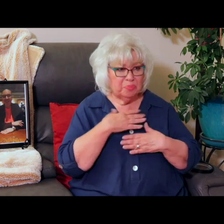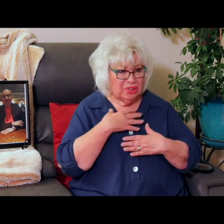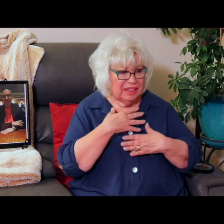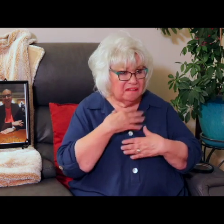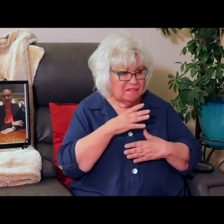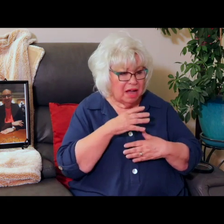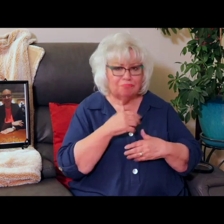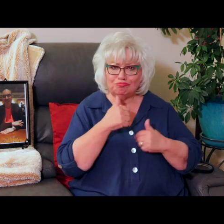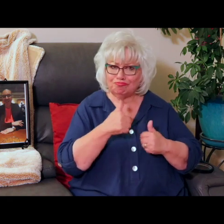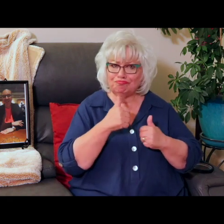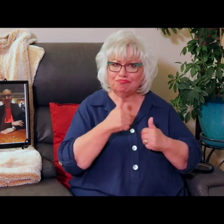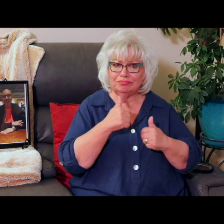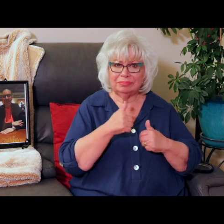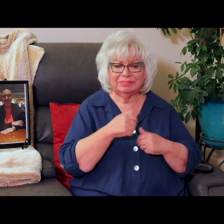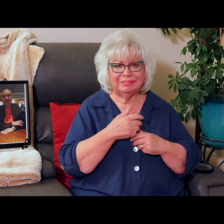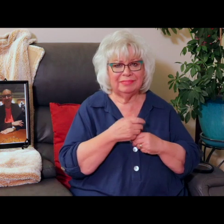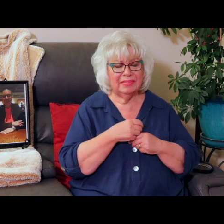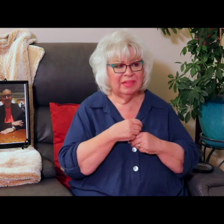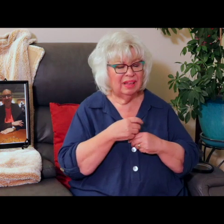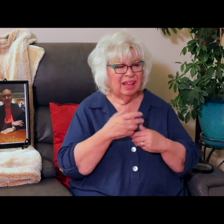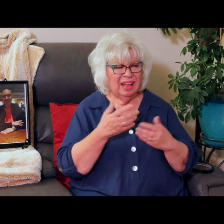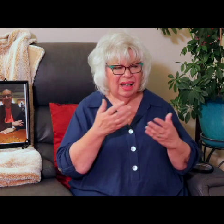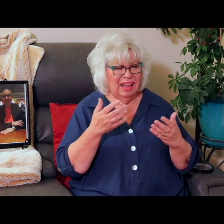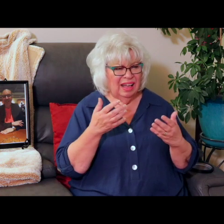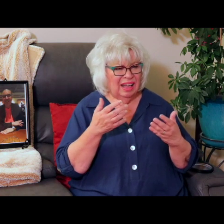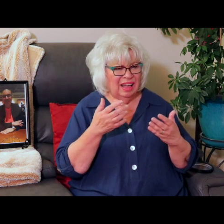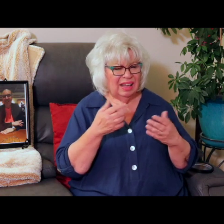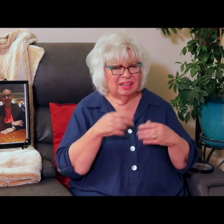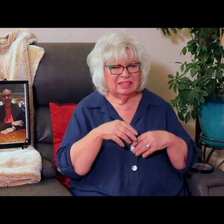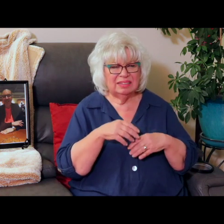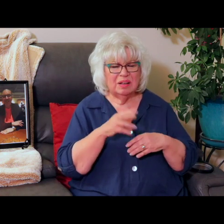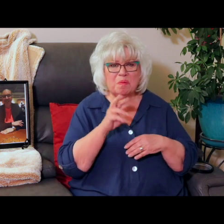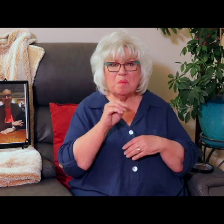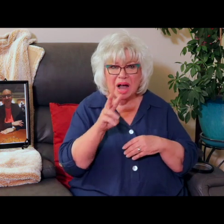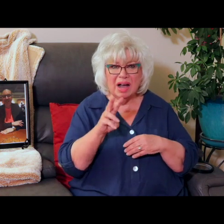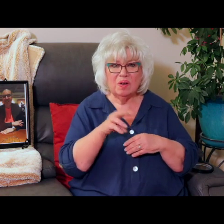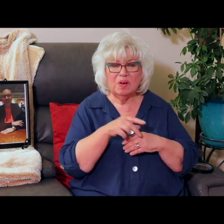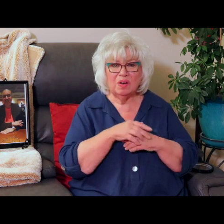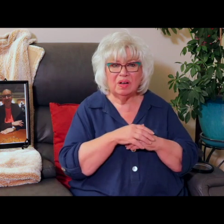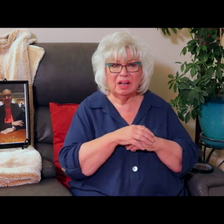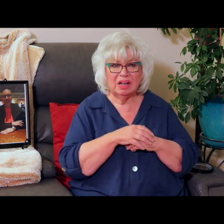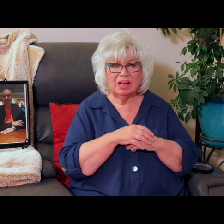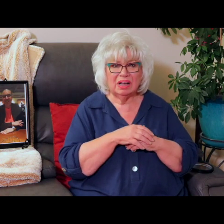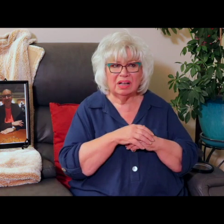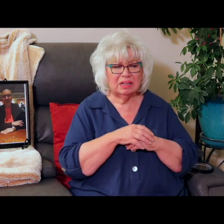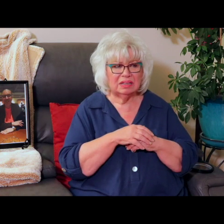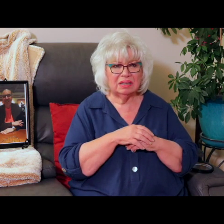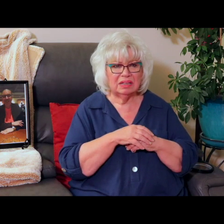no. And they'd say, are you breathing okay? And he'd go, yes, I'm fine. And they were